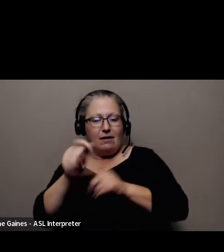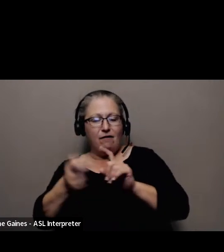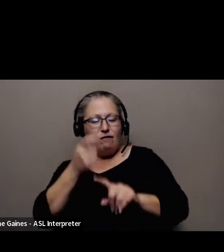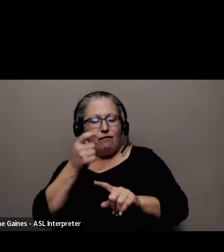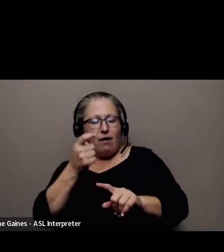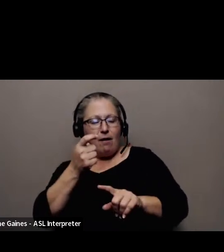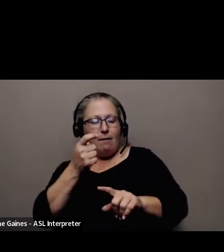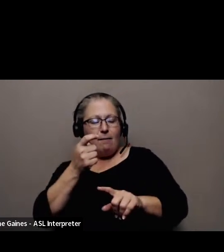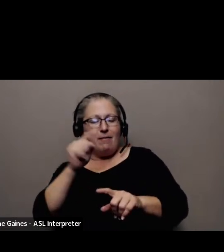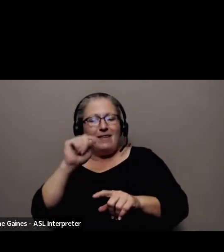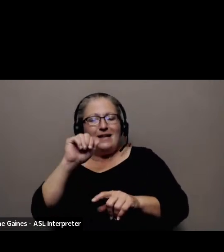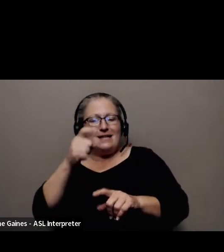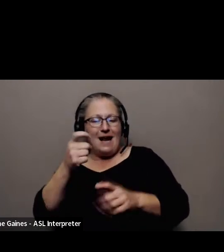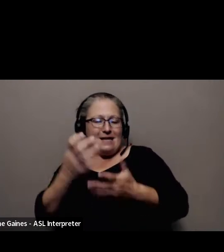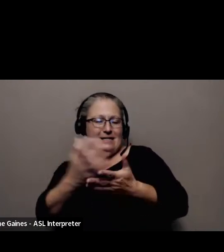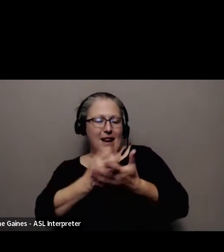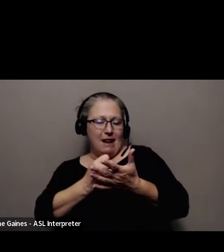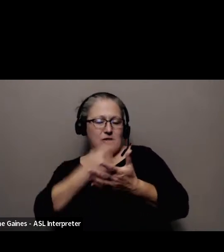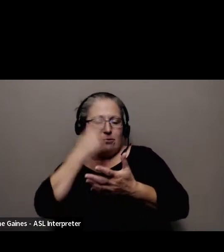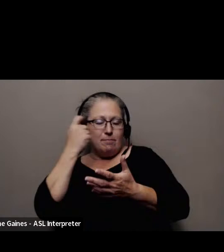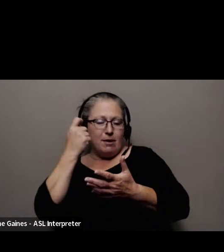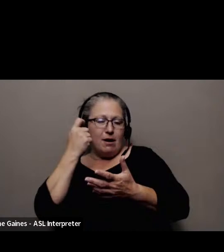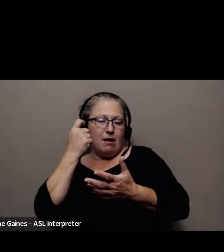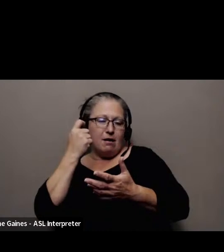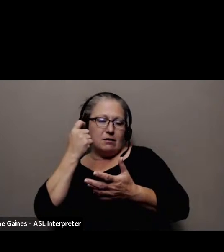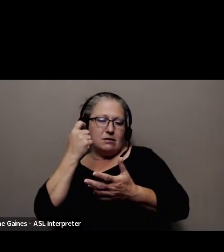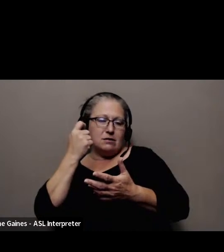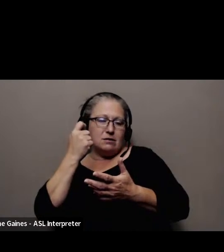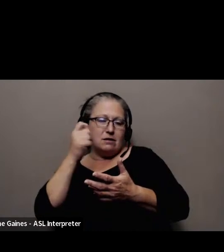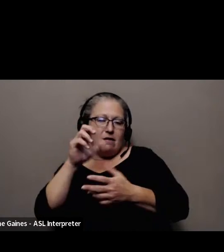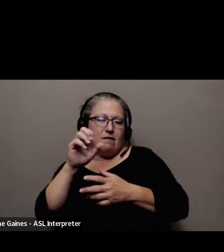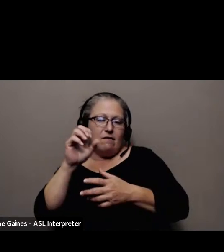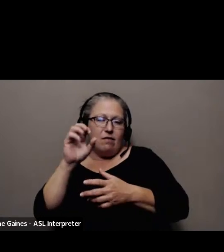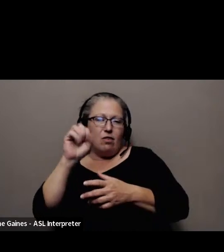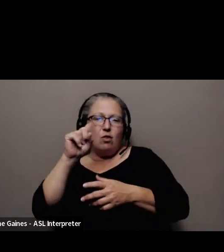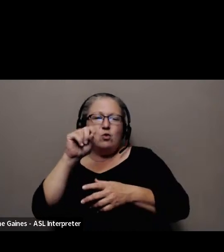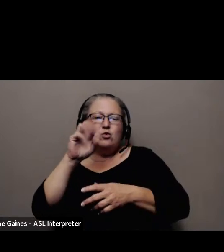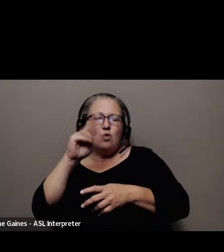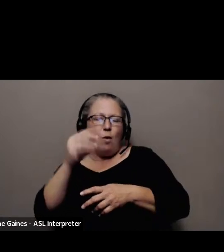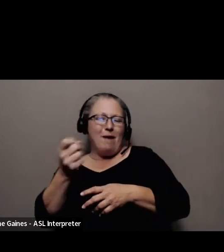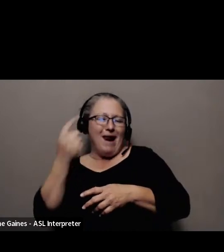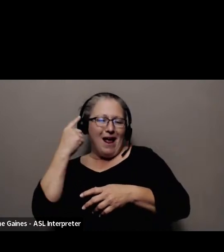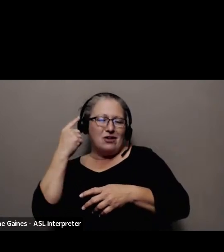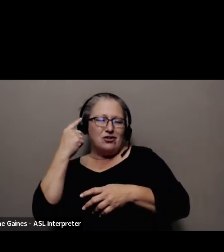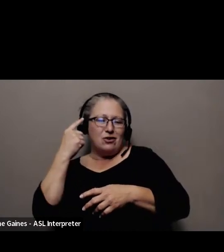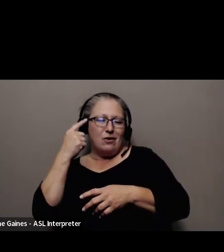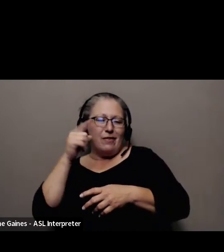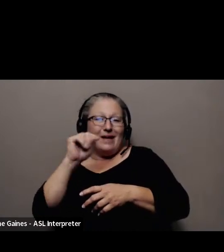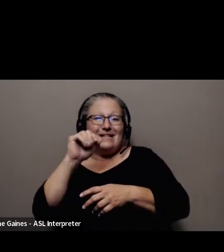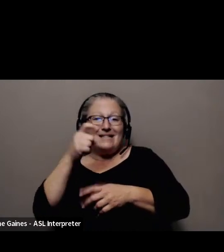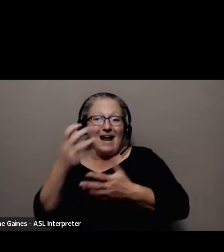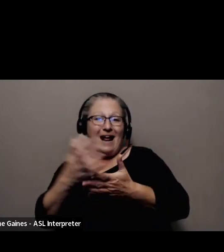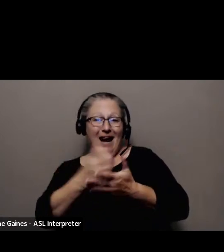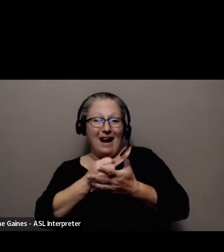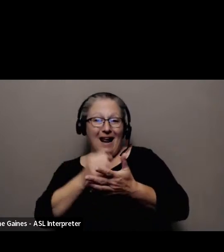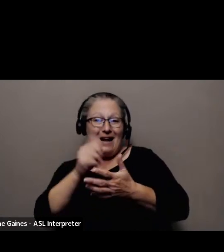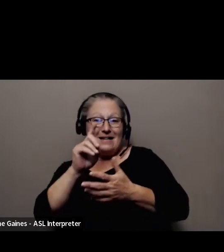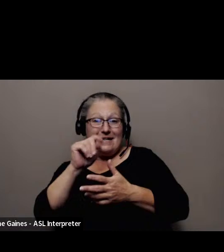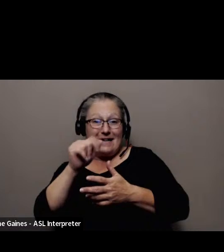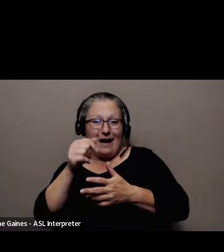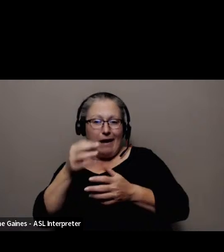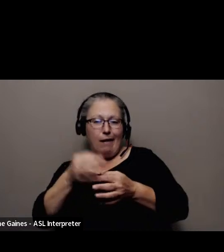from the tax collections because of the storms last year that moved back the tax collection data. Right.